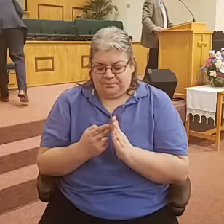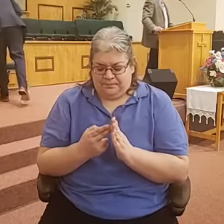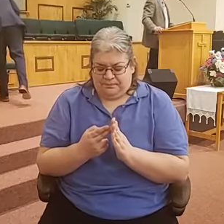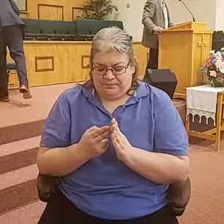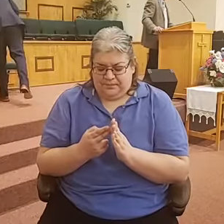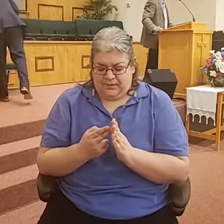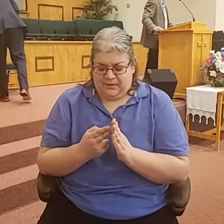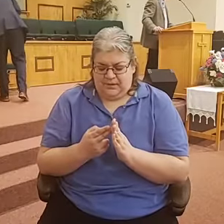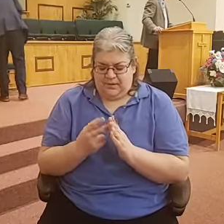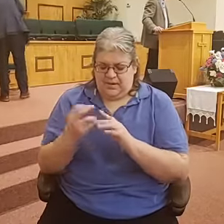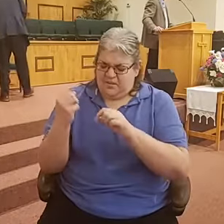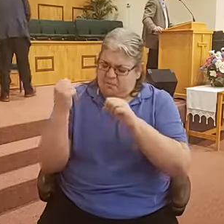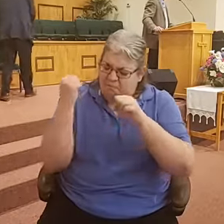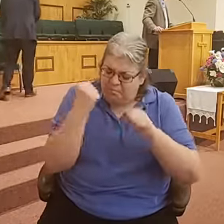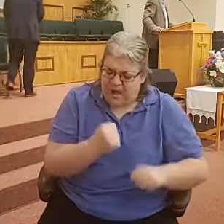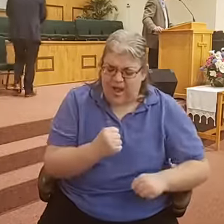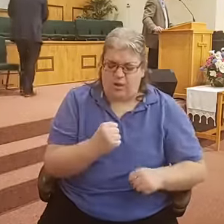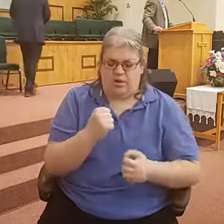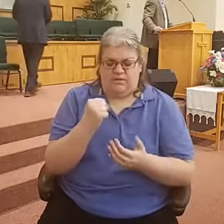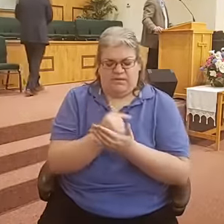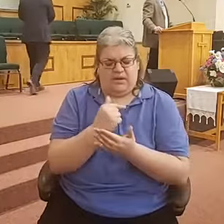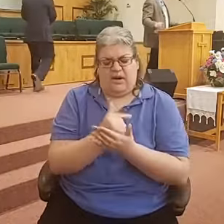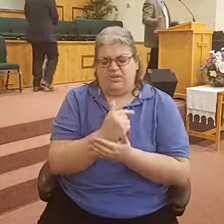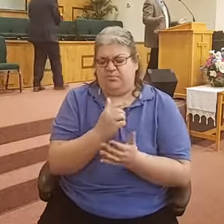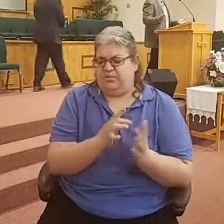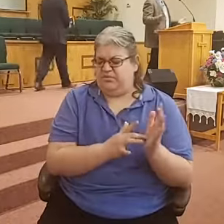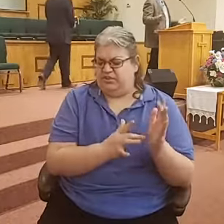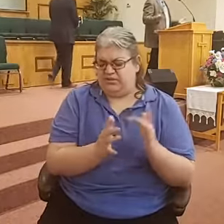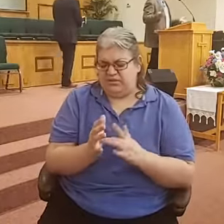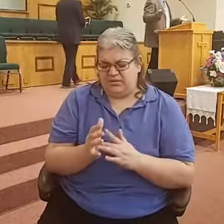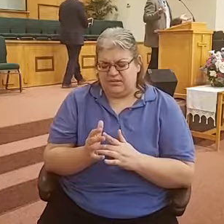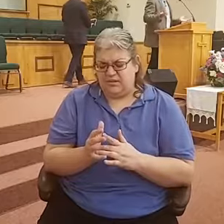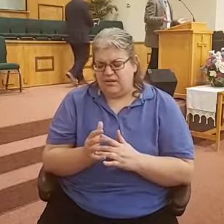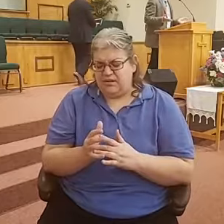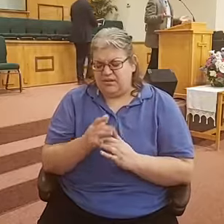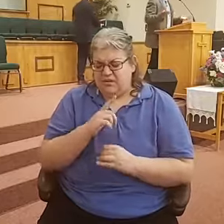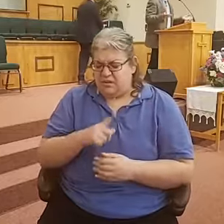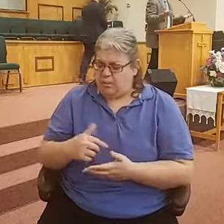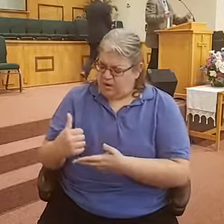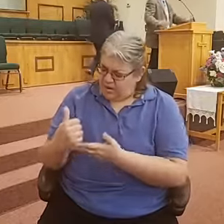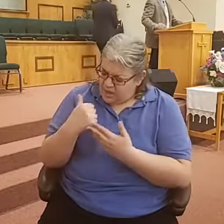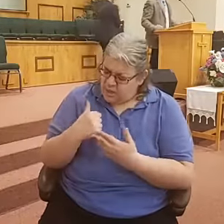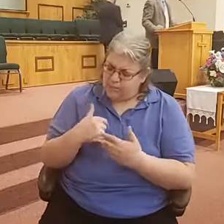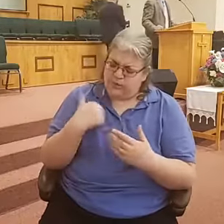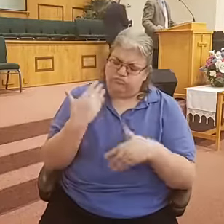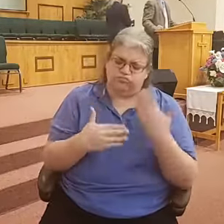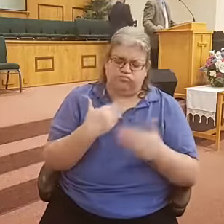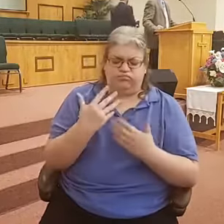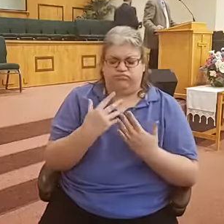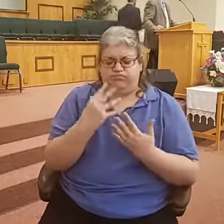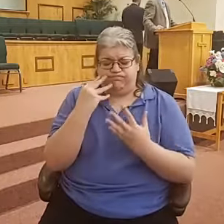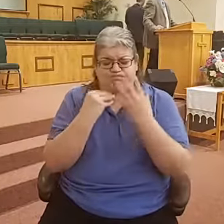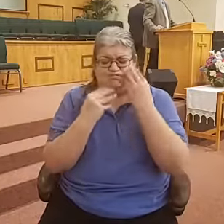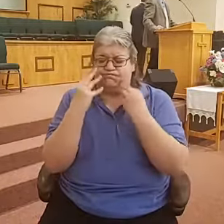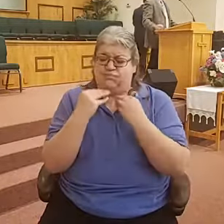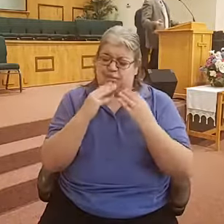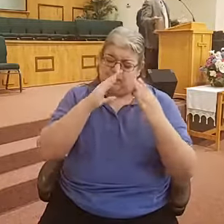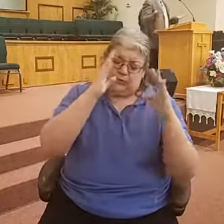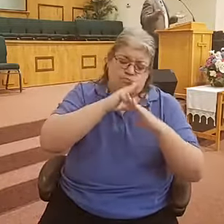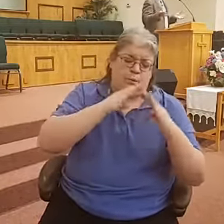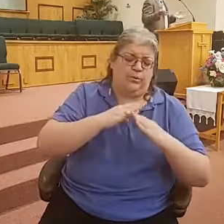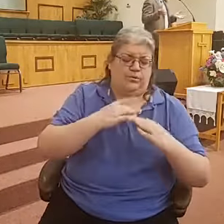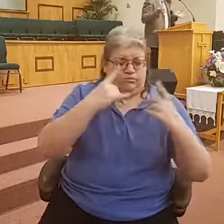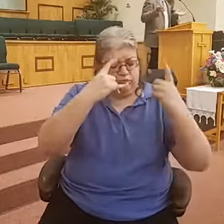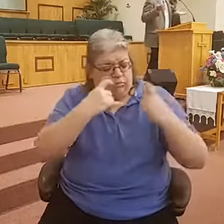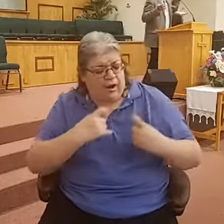the gospel of Jesus. Help us, Lord, as we would go through troubles and trials. Help us